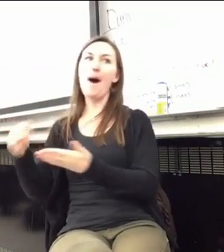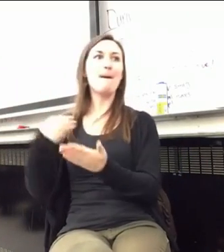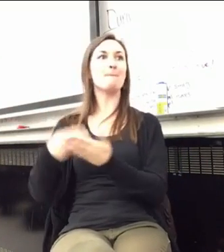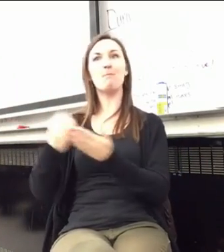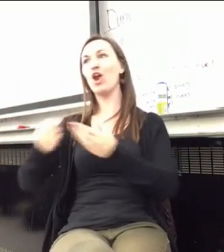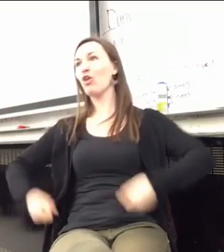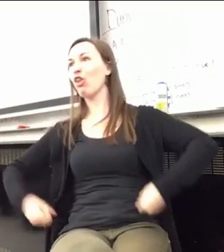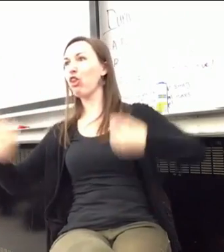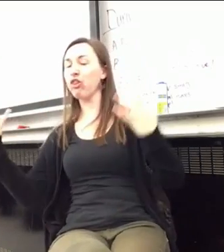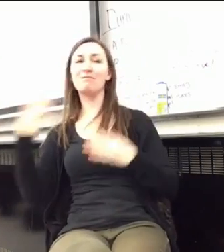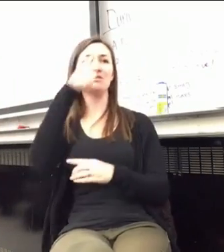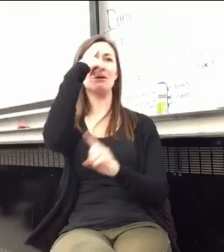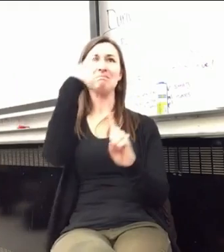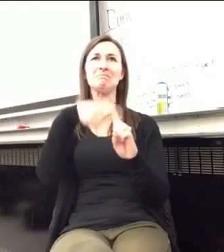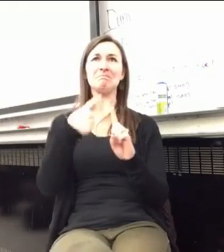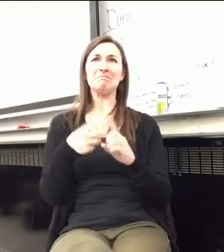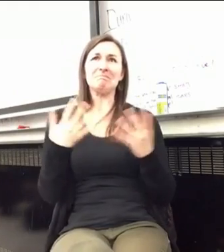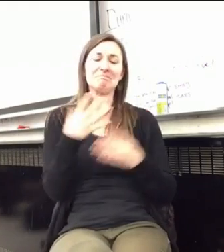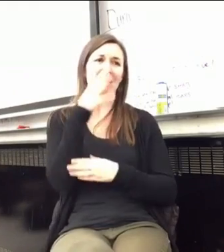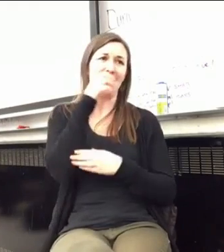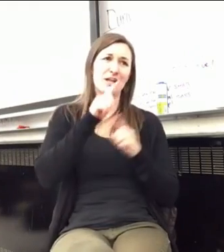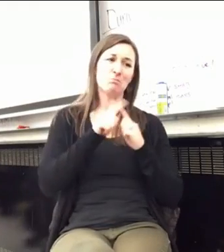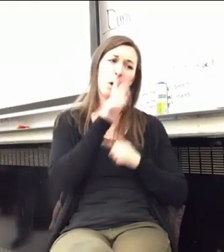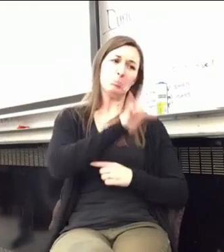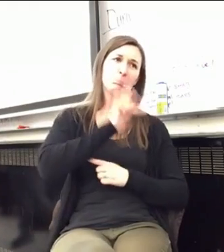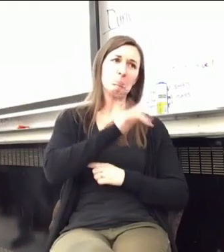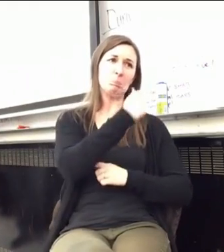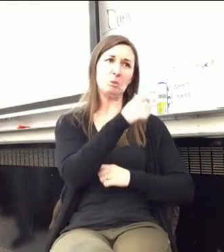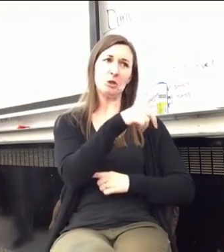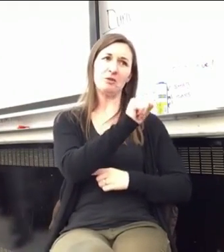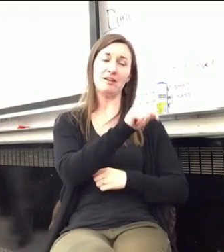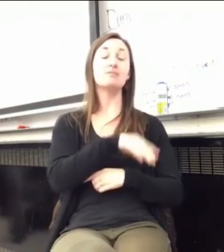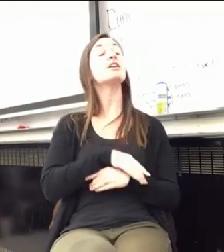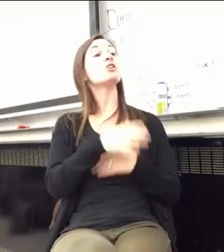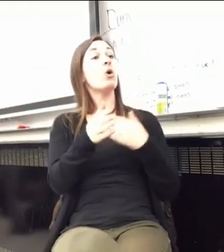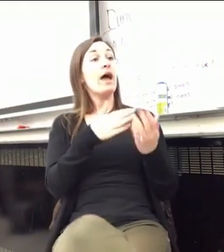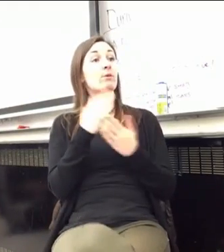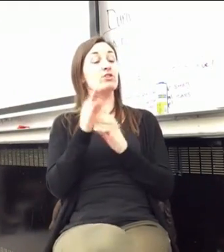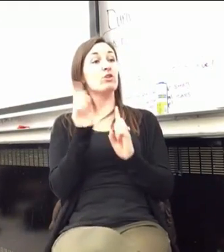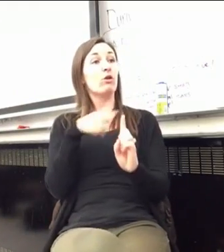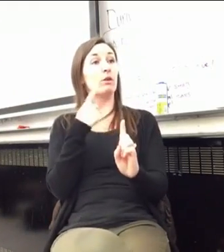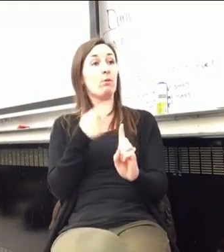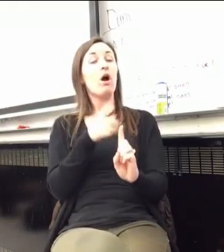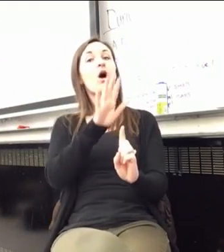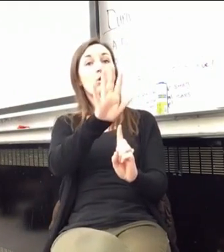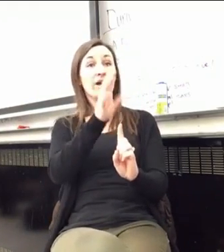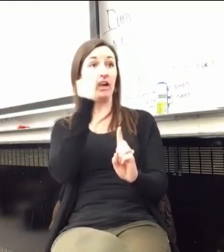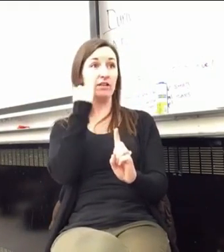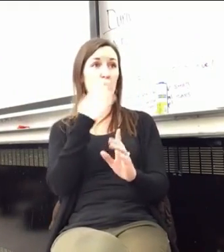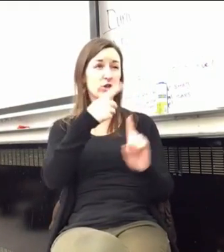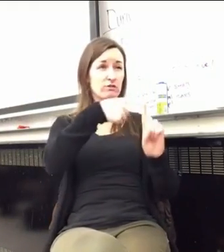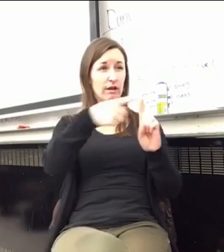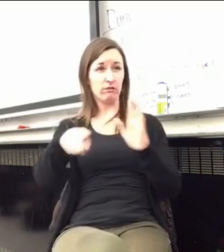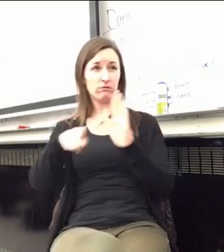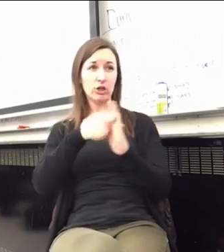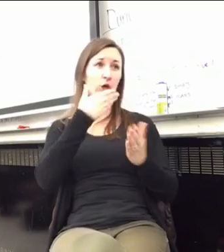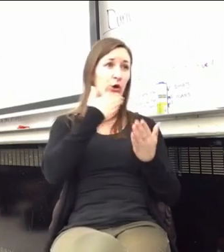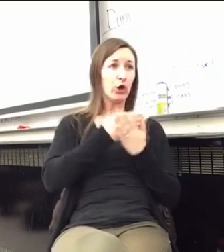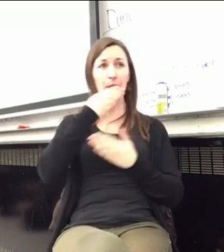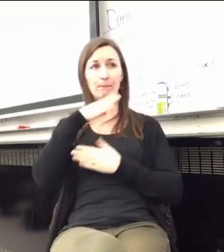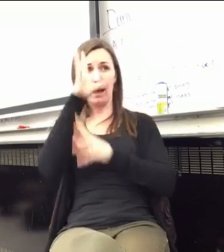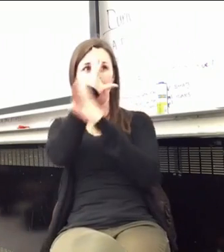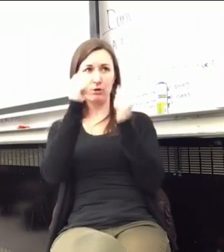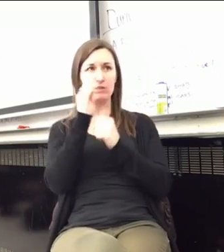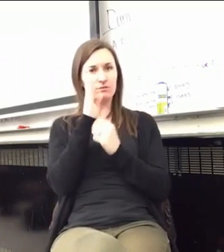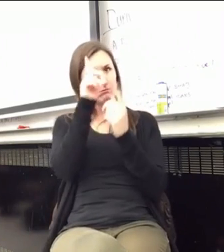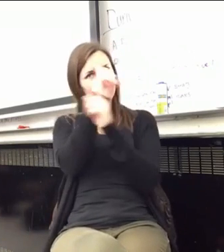positive thinking. Now, after Grant is out of the presidency, though, and if you want to say about good or bad presidents, I'll let you decide